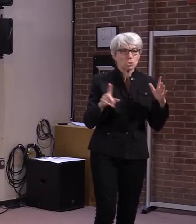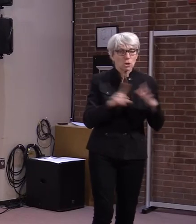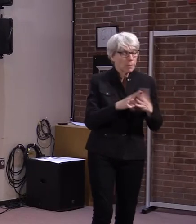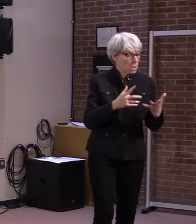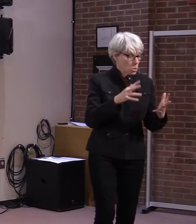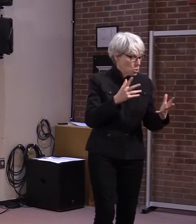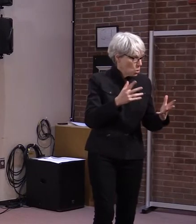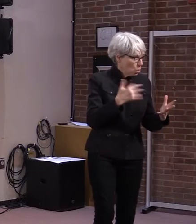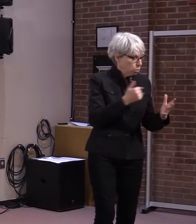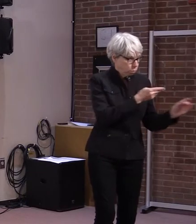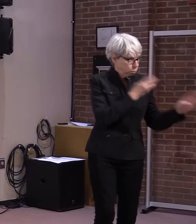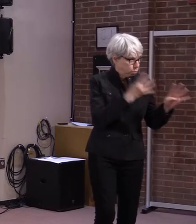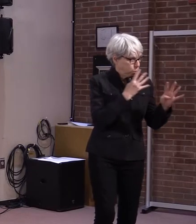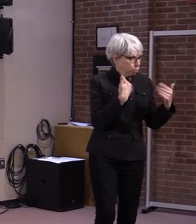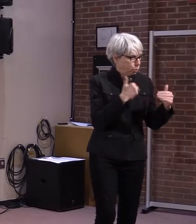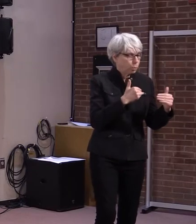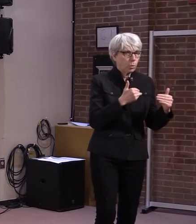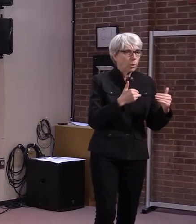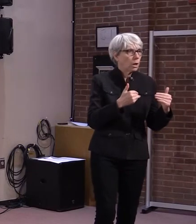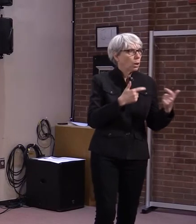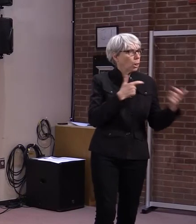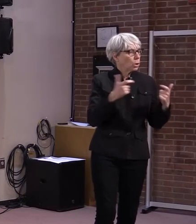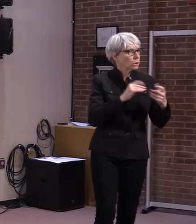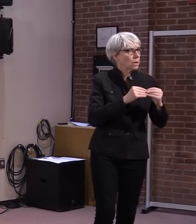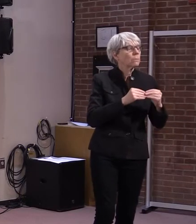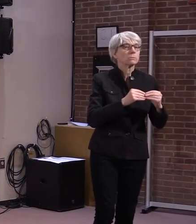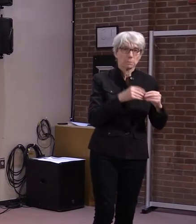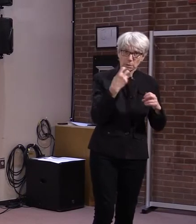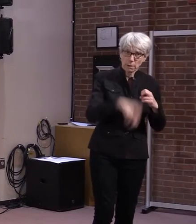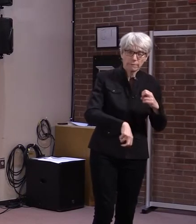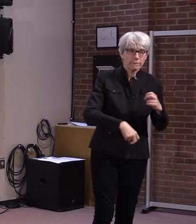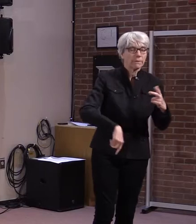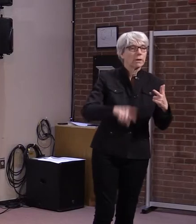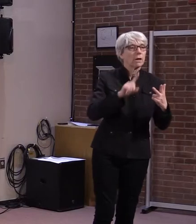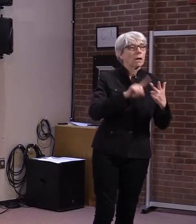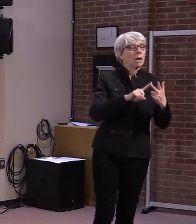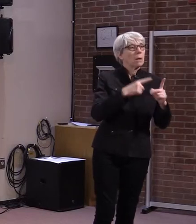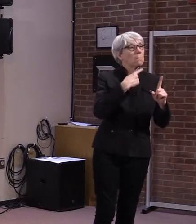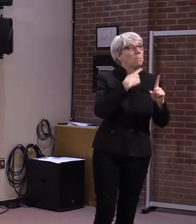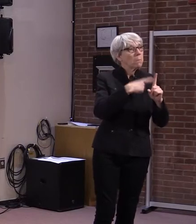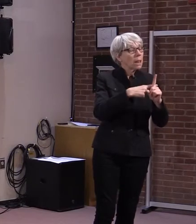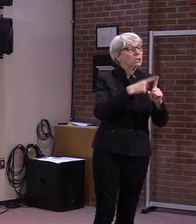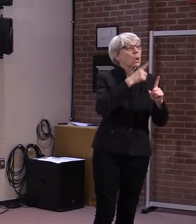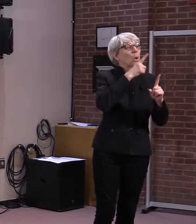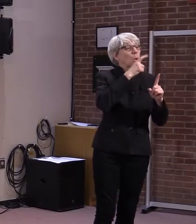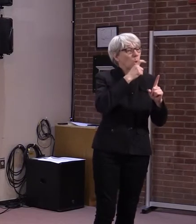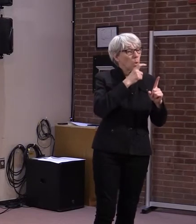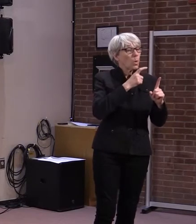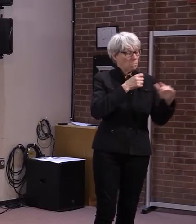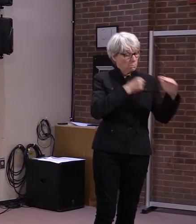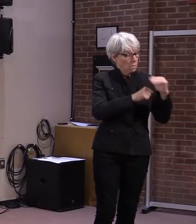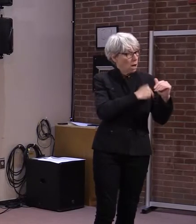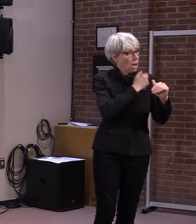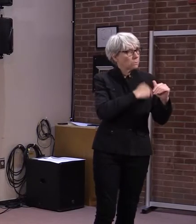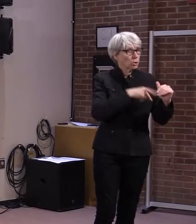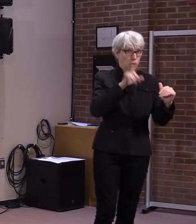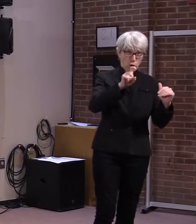census, as well as long-term care. People that would normally go to long-term care